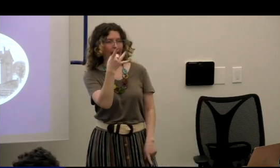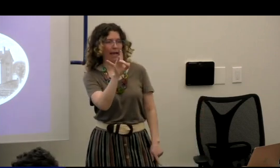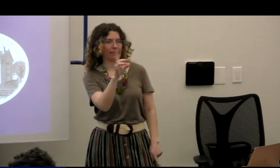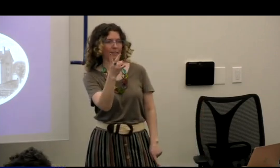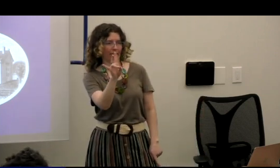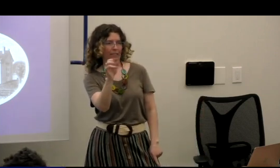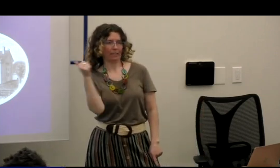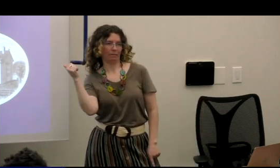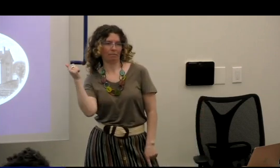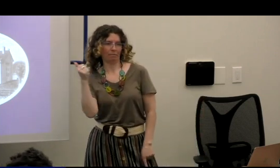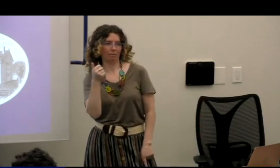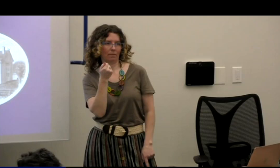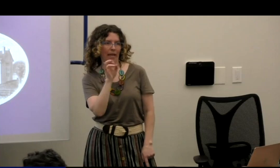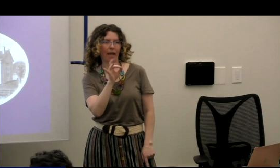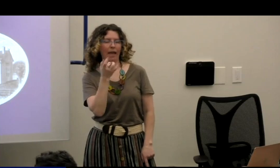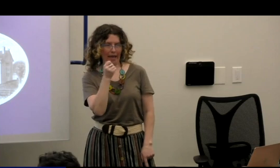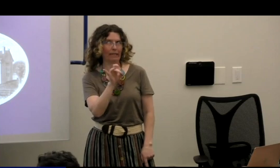It was established in